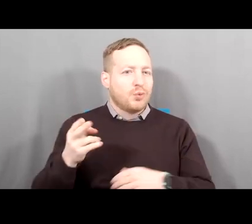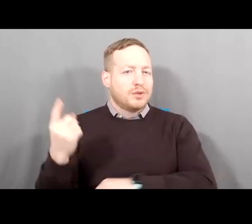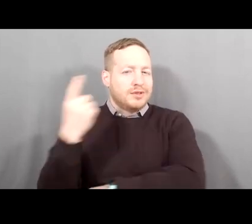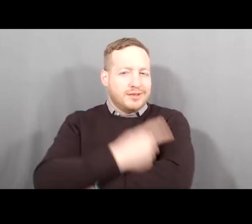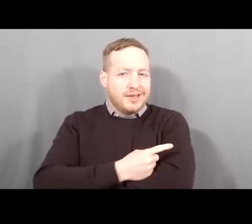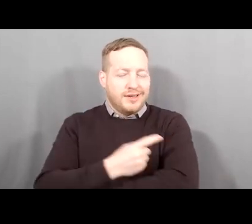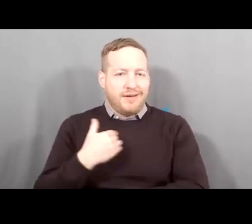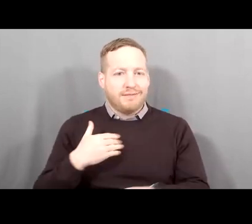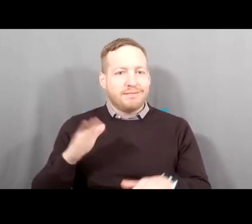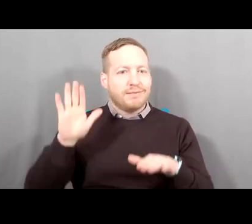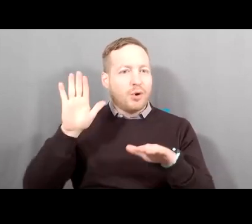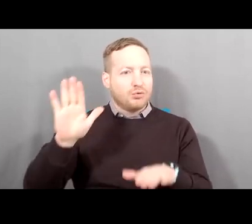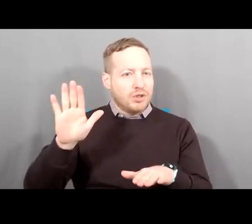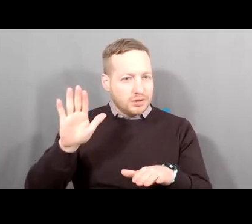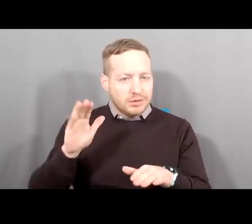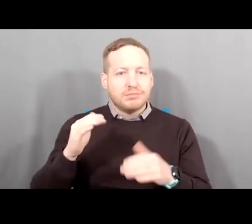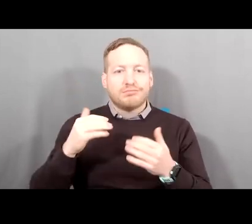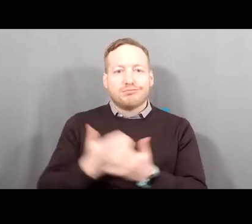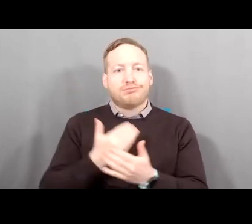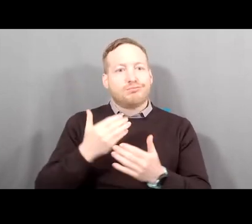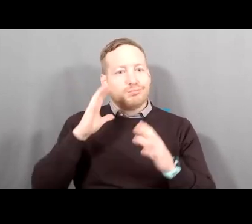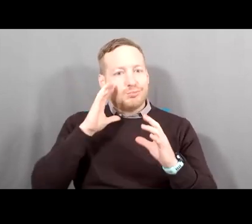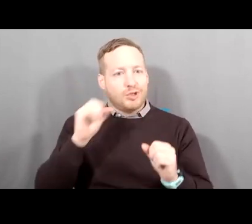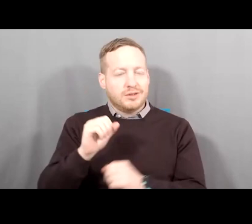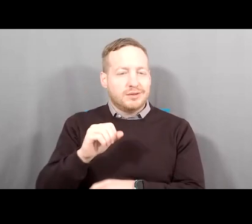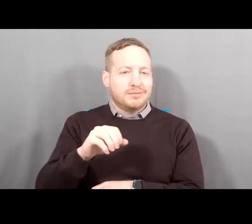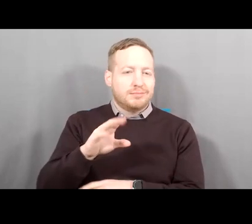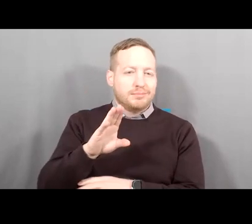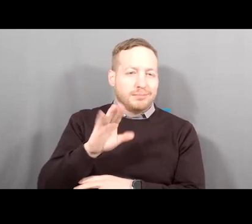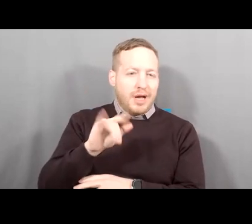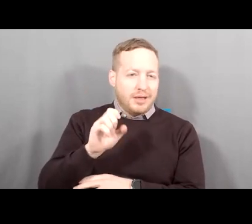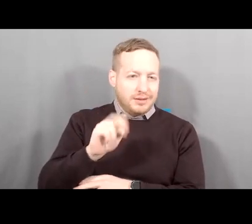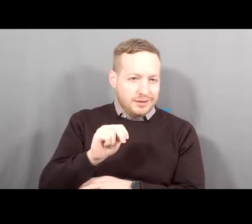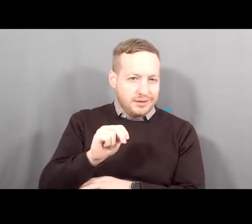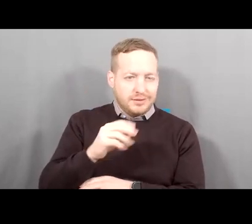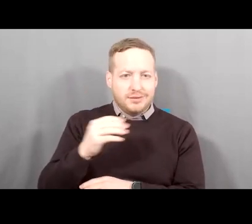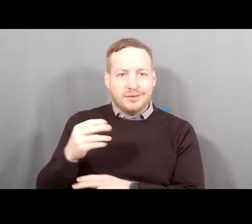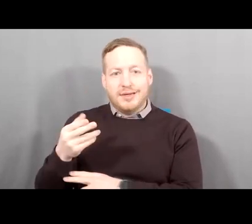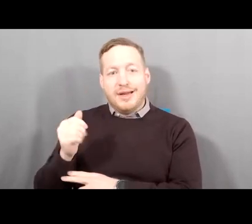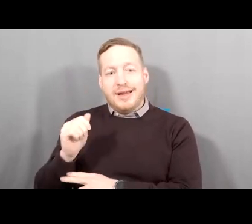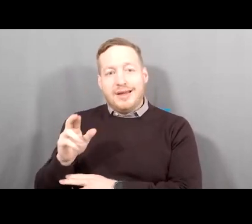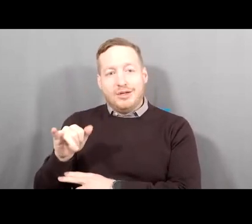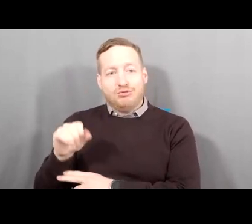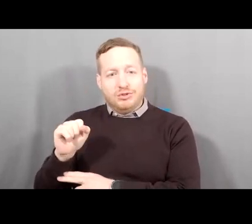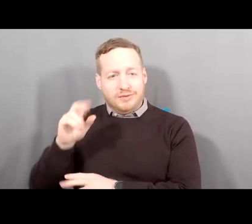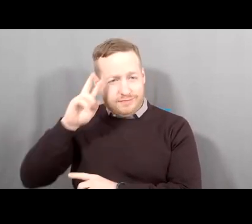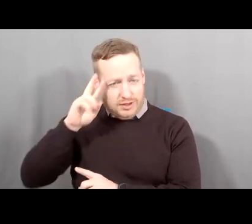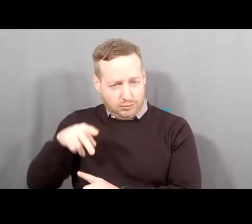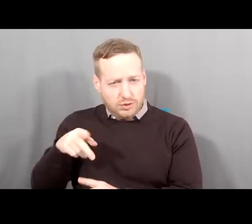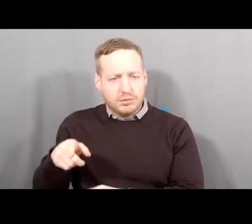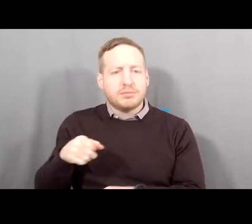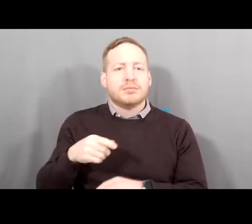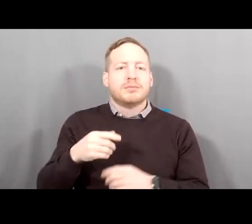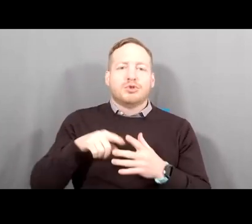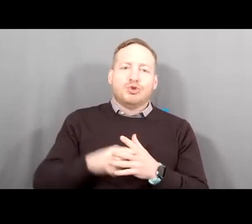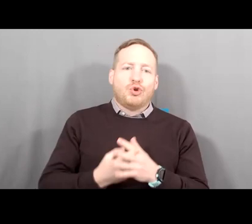I know that today was a very historic day. We had the inauguration. We have a new president, President Biden,